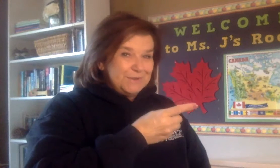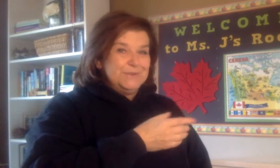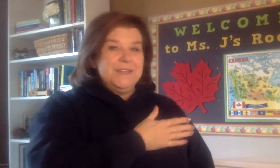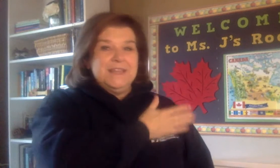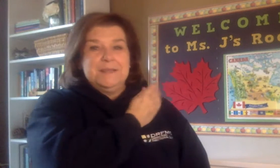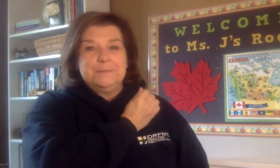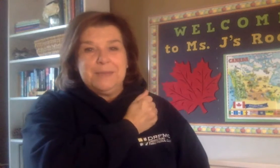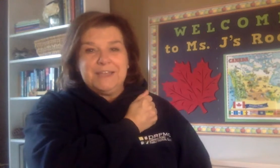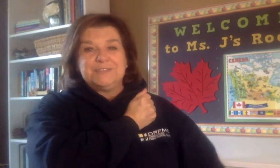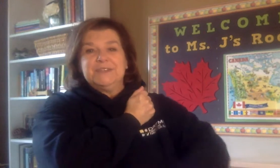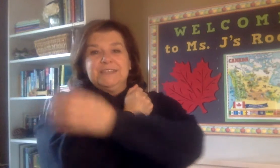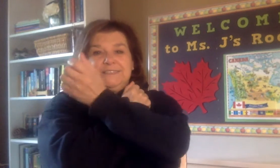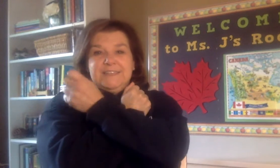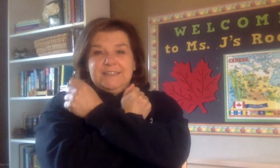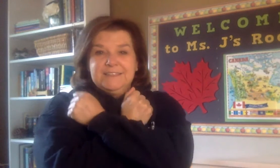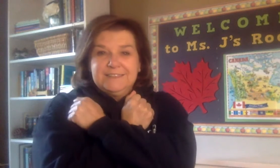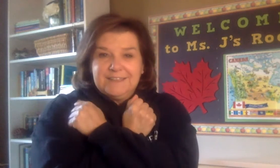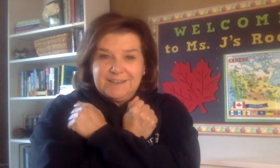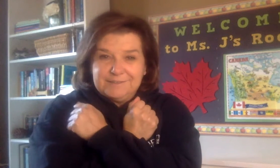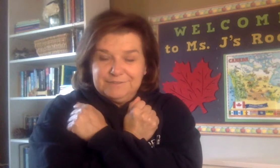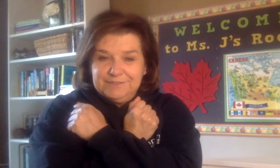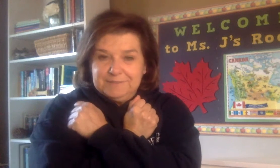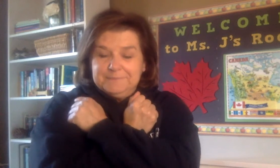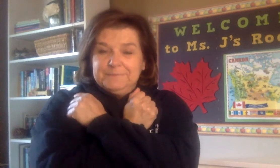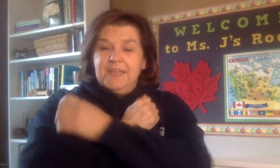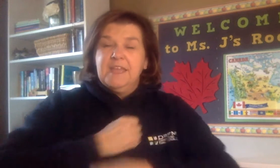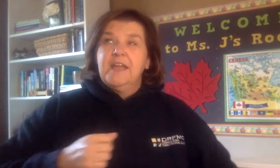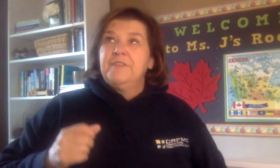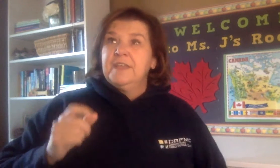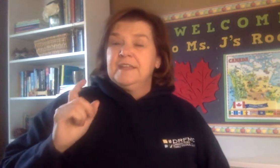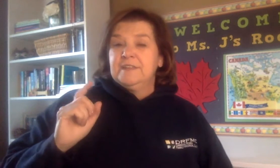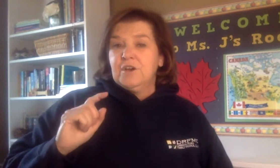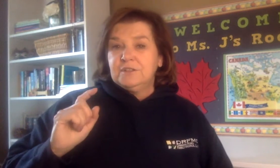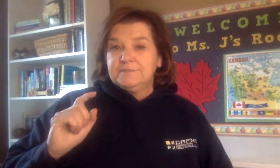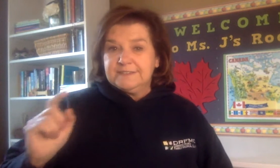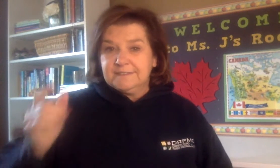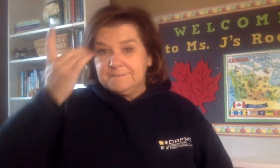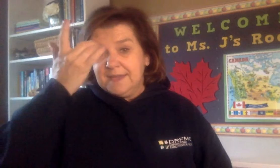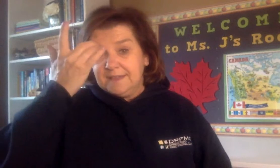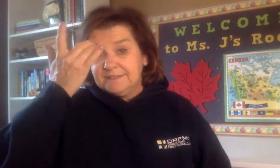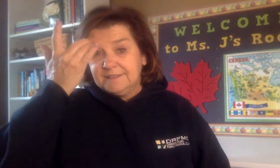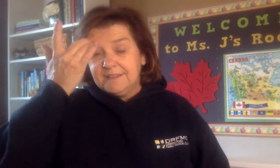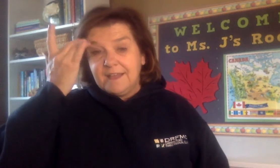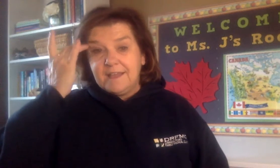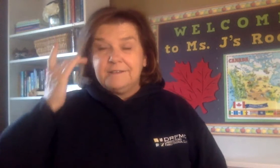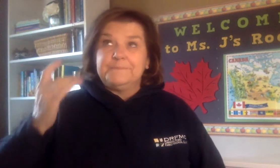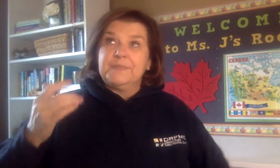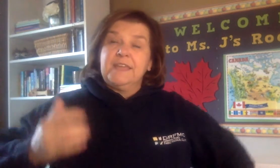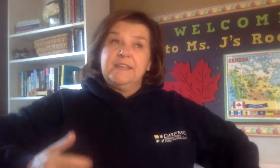true patriot love. And then in all of us command, again, this